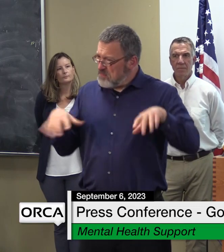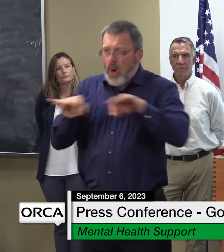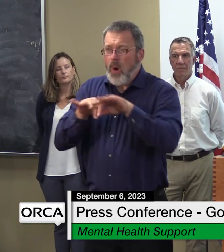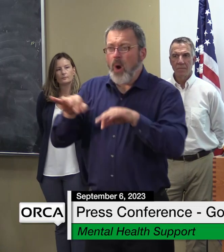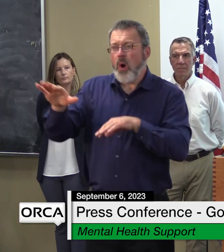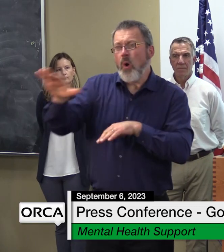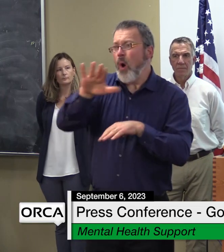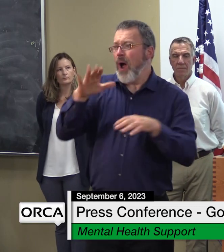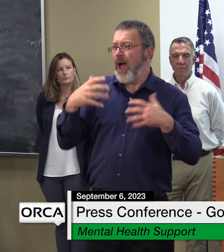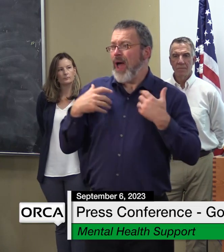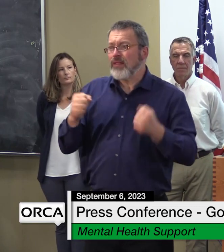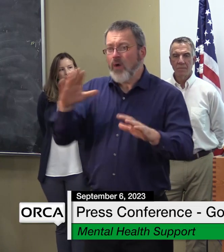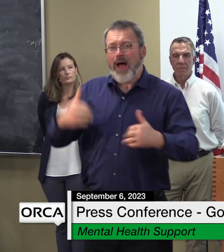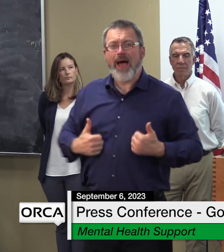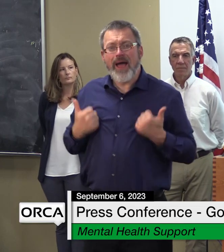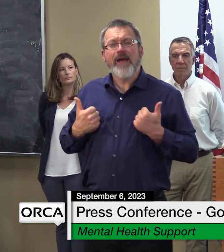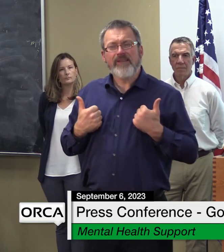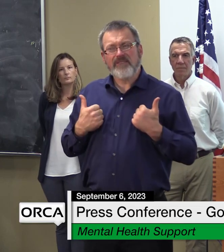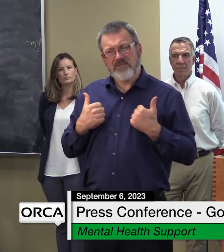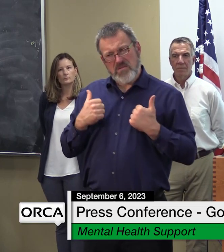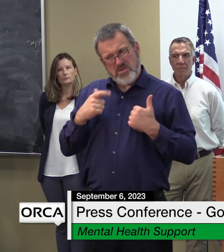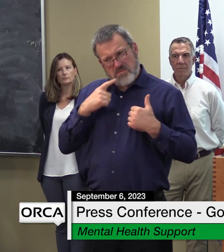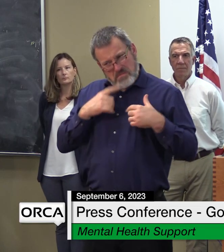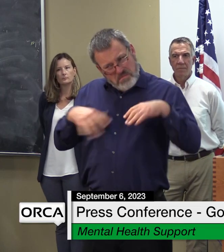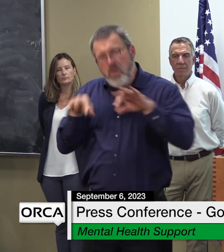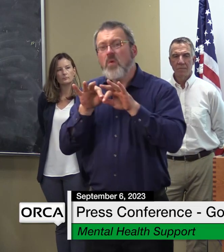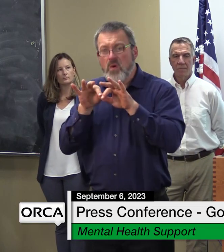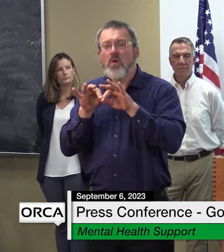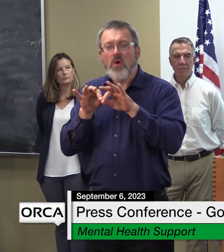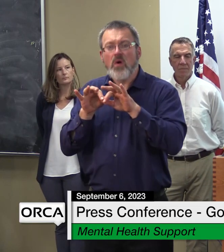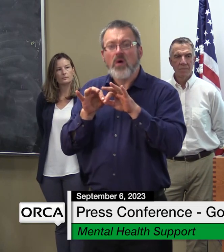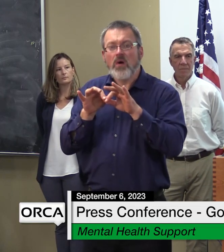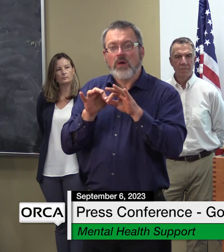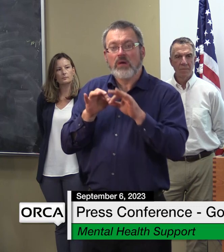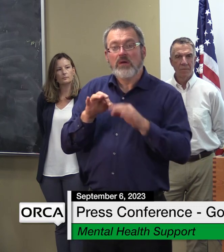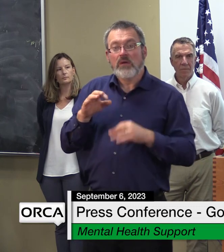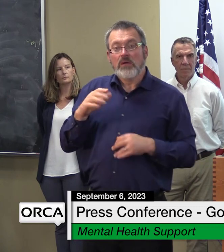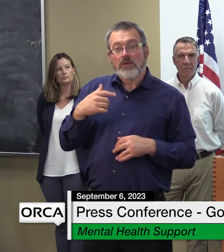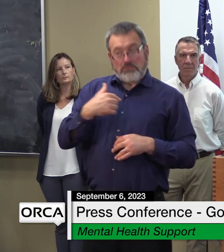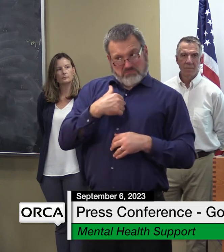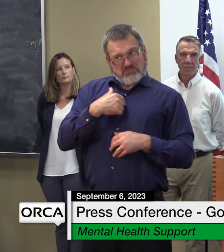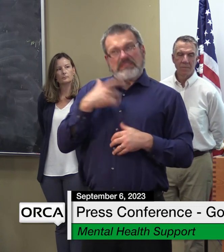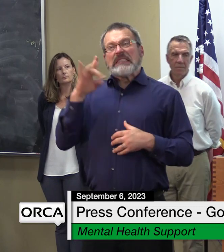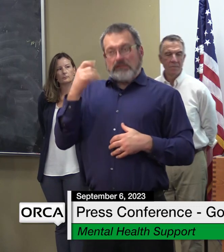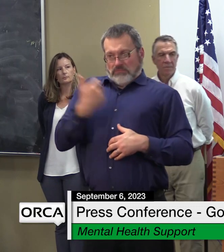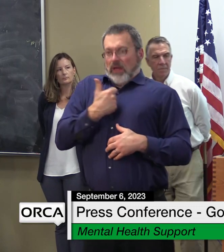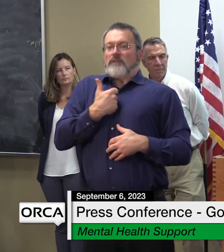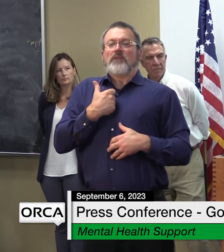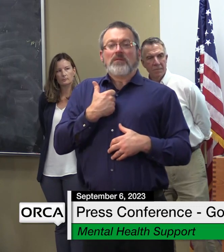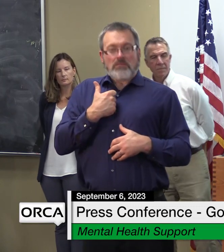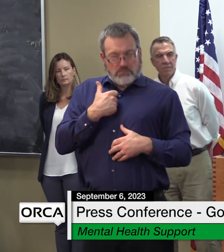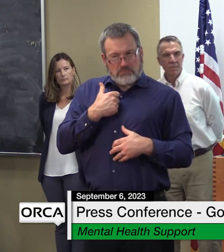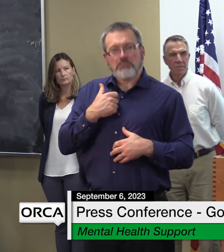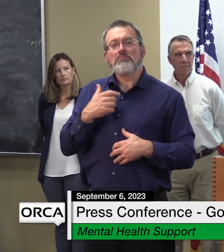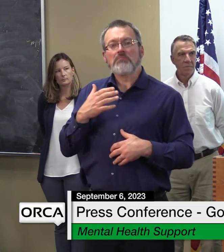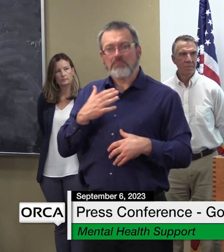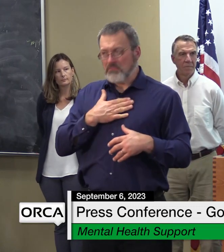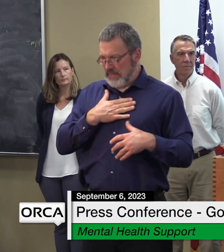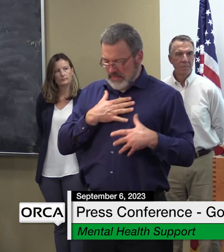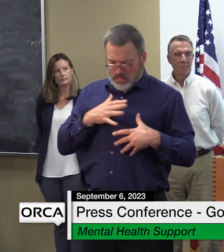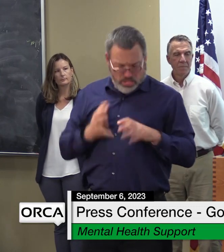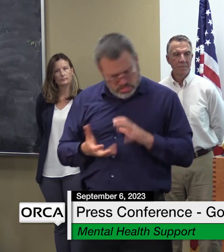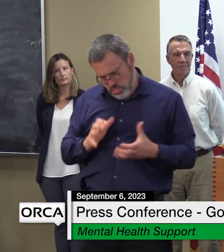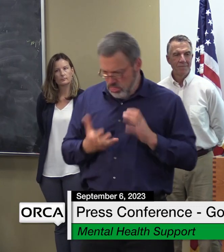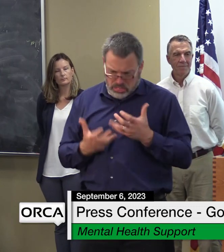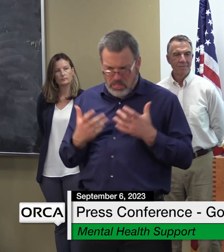of the community. Some of us have personal experiences with mental health struggles or know someone who does, but no matter how we've ended up